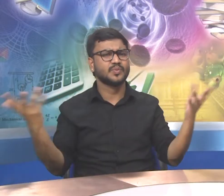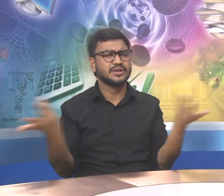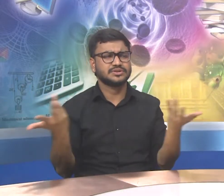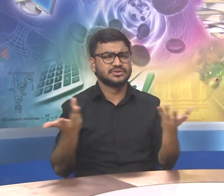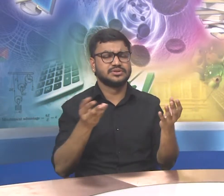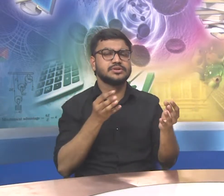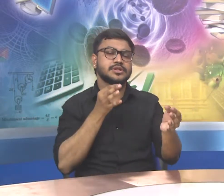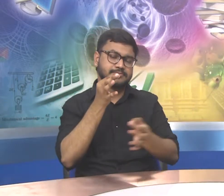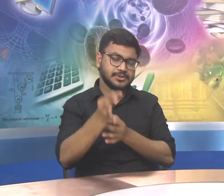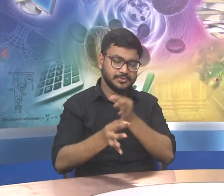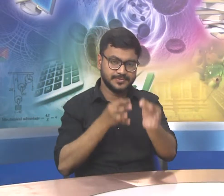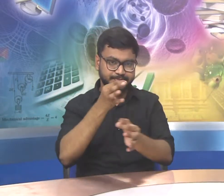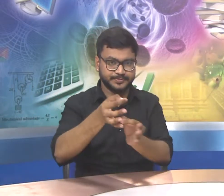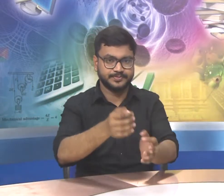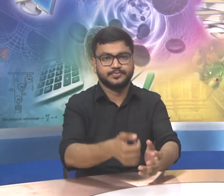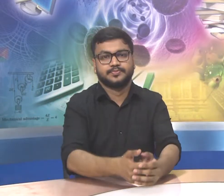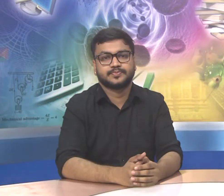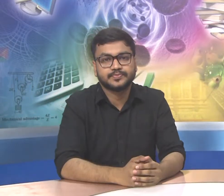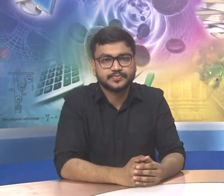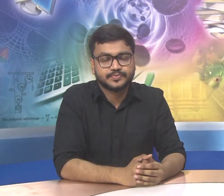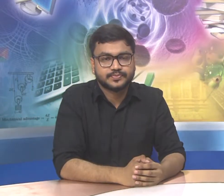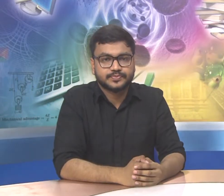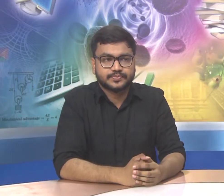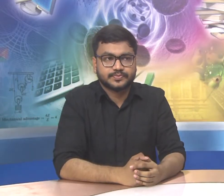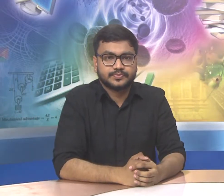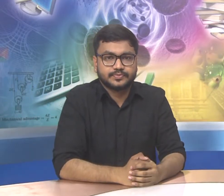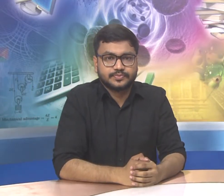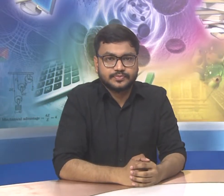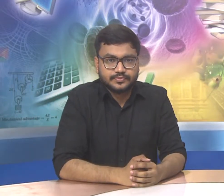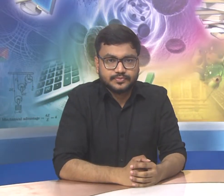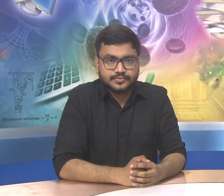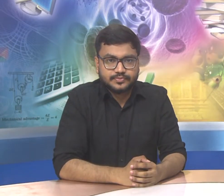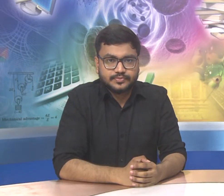They both have different things. We will look it further.